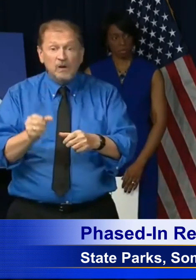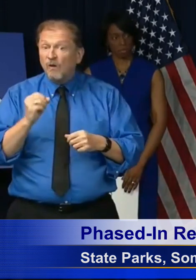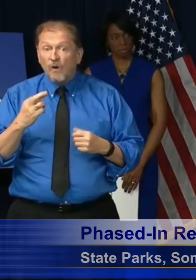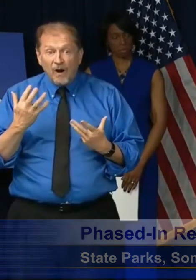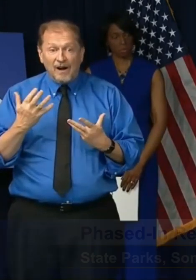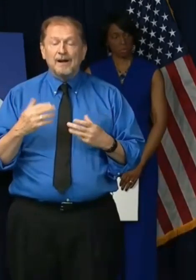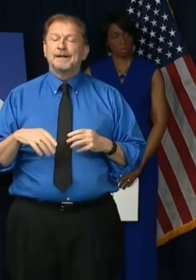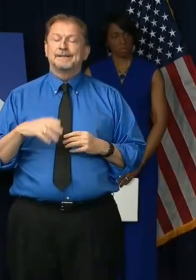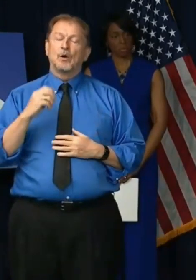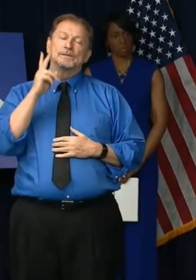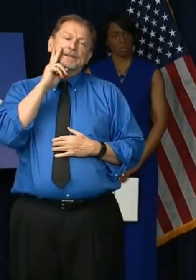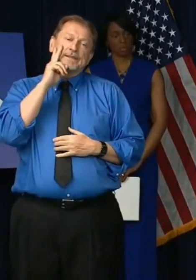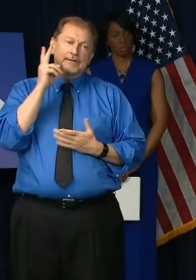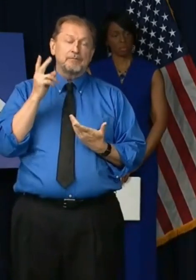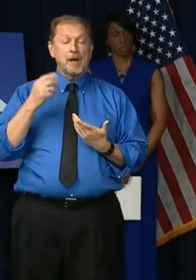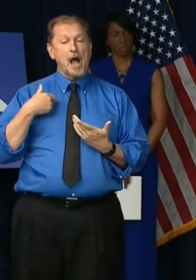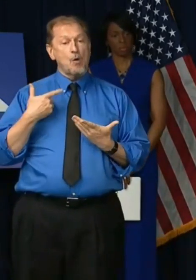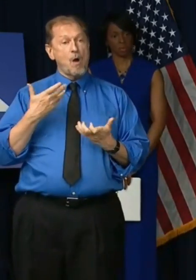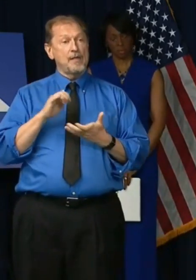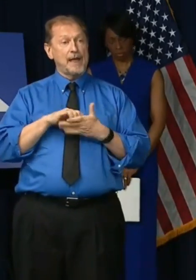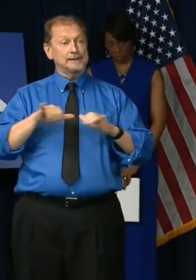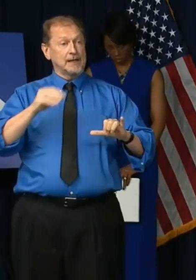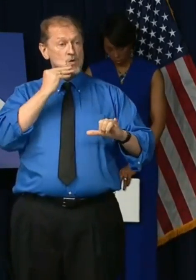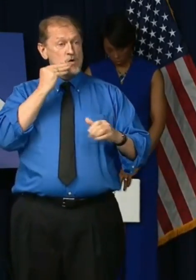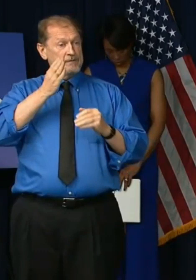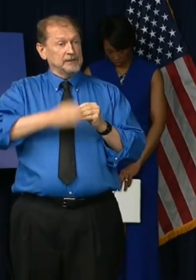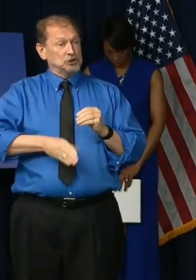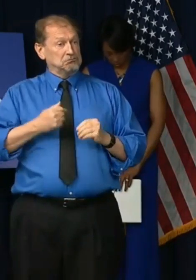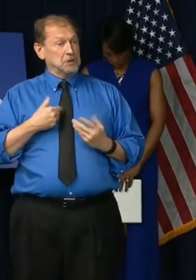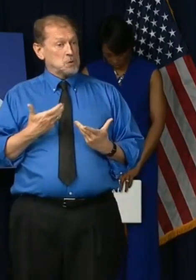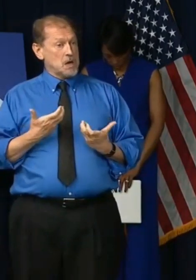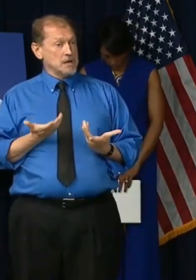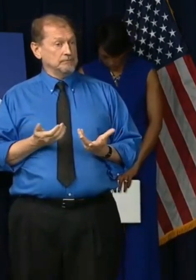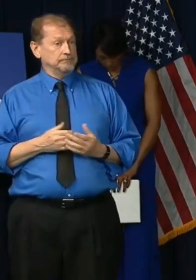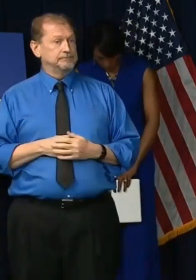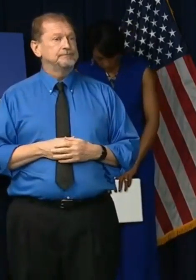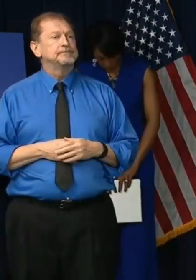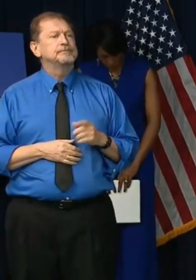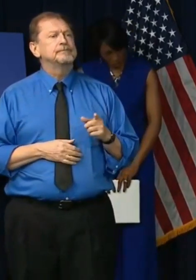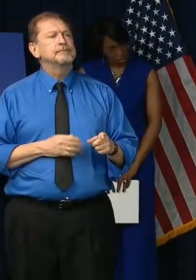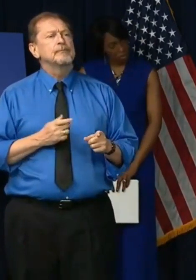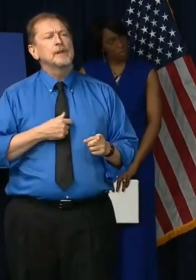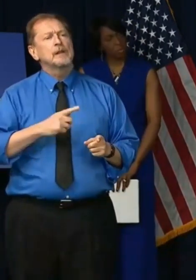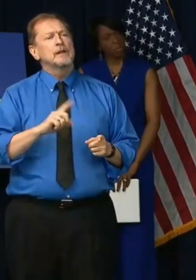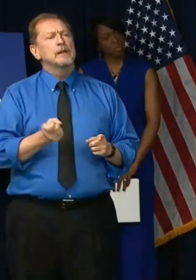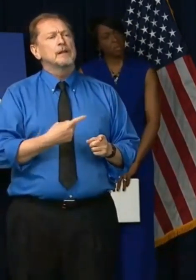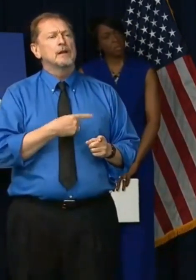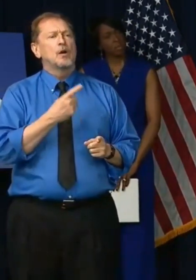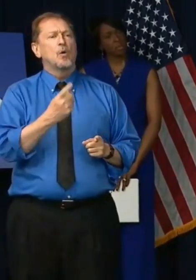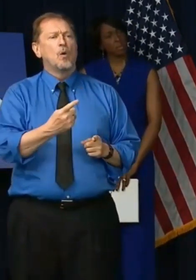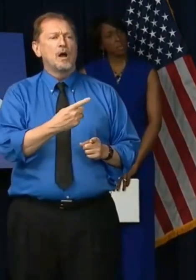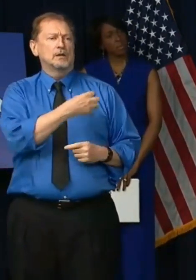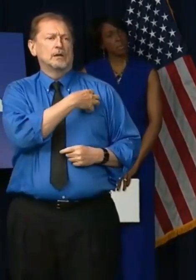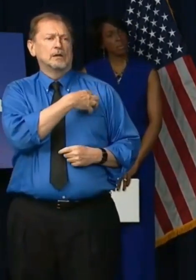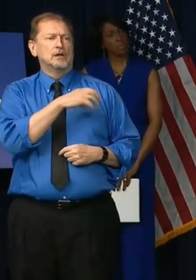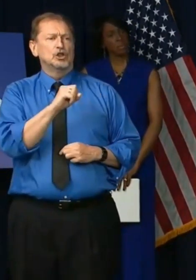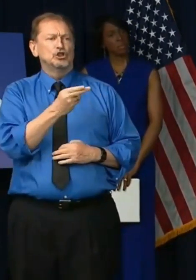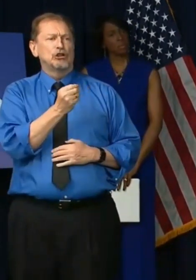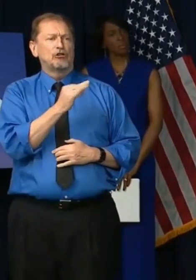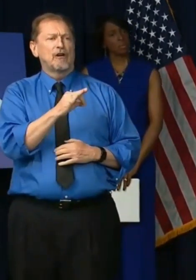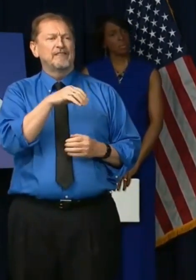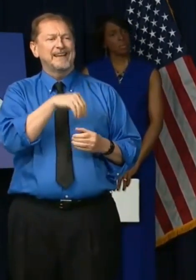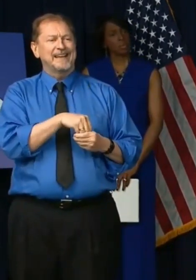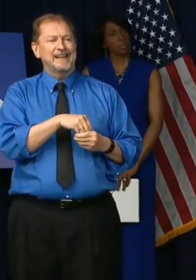to normal. This is from Greg Bishop at thecentersquare.com. A sheriff in Douglas County says he doesn't intend to enforce